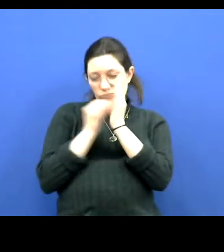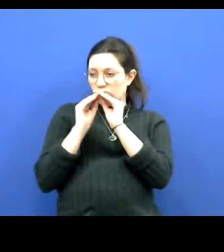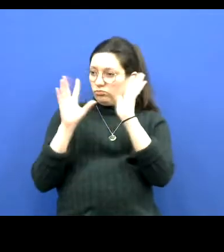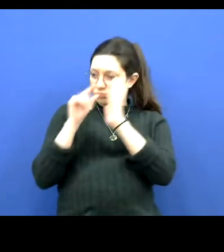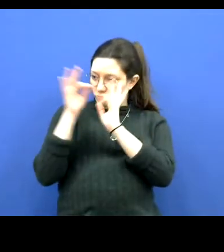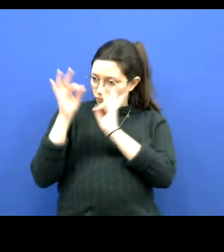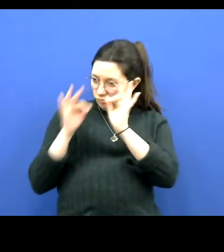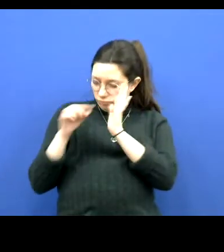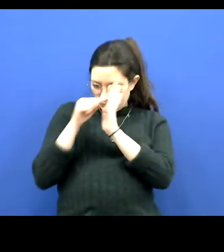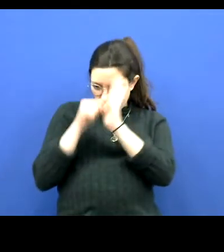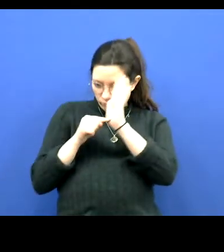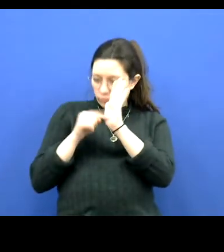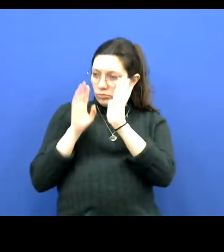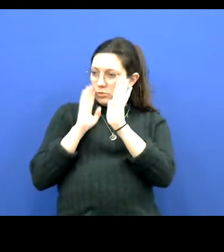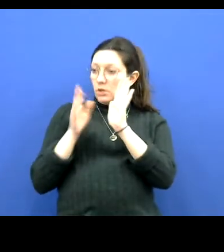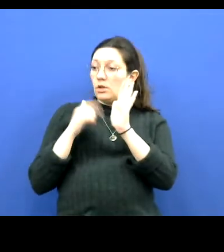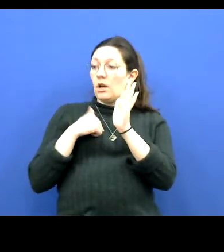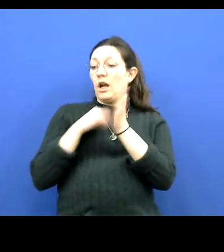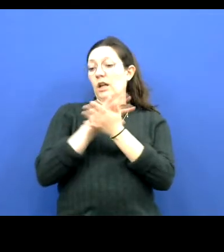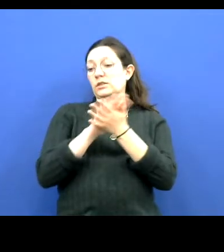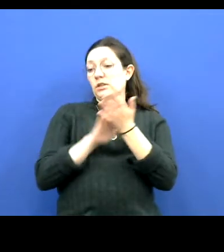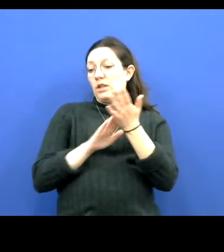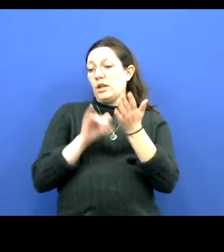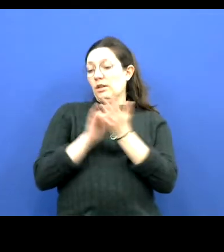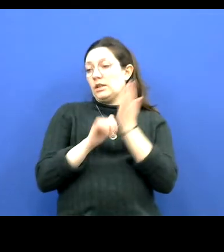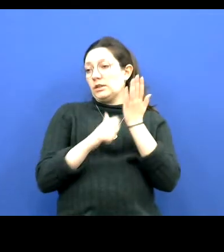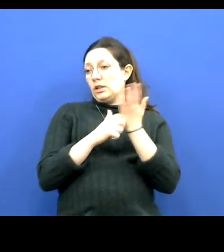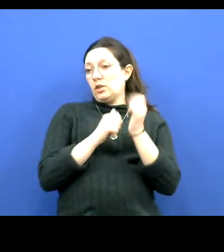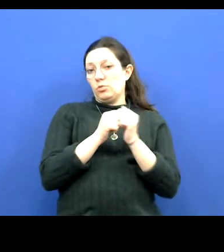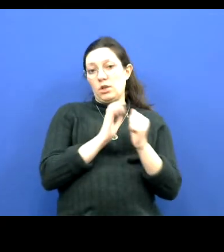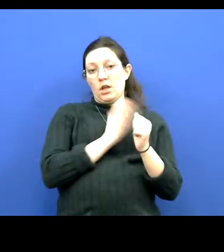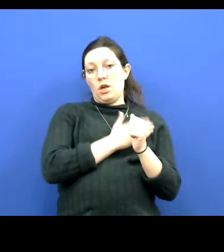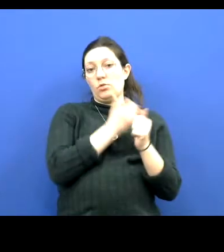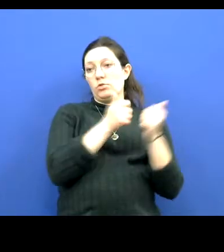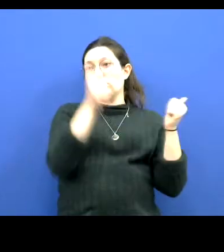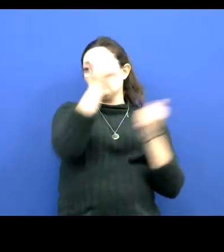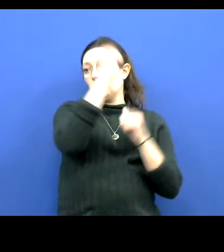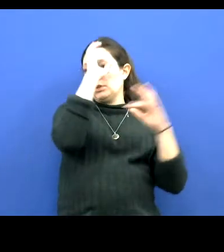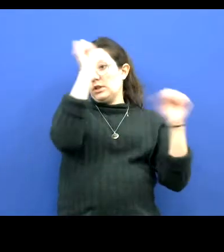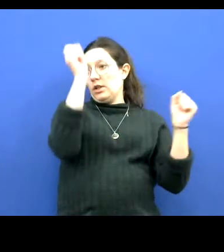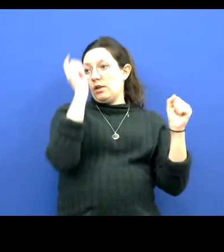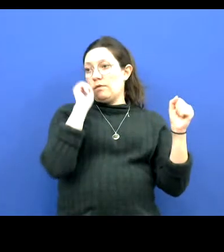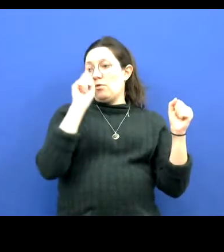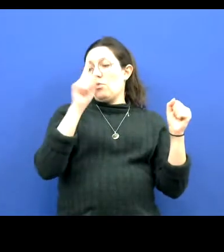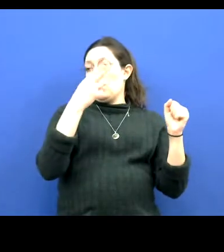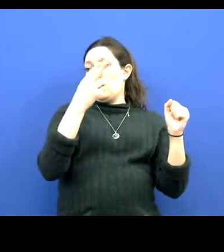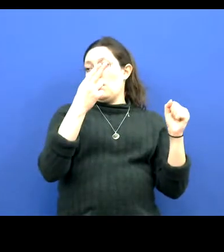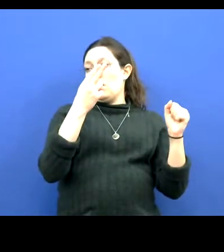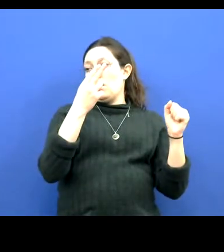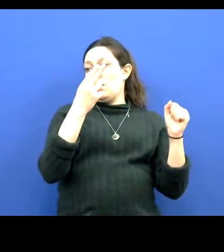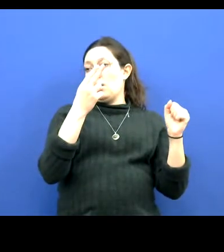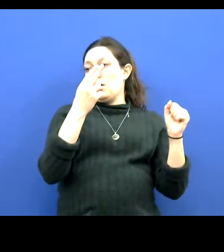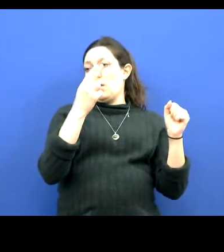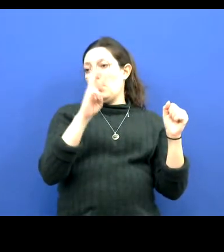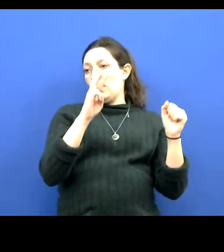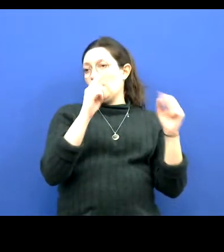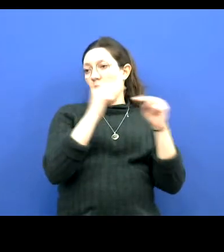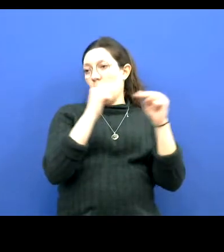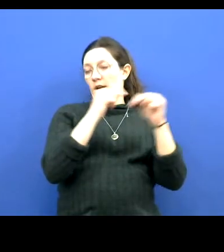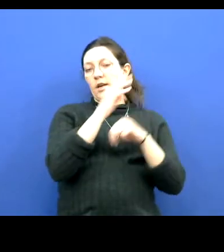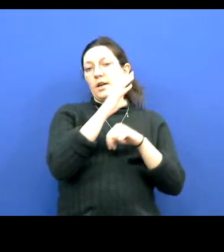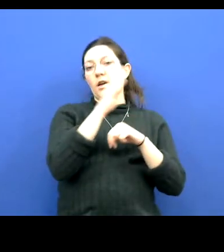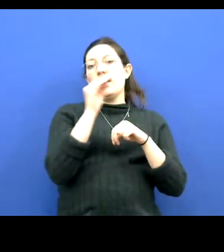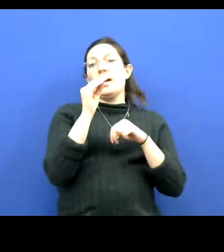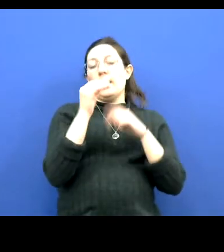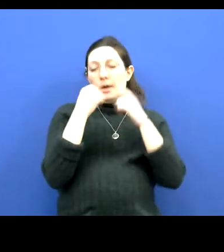When I redesigned the ticket, working with our superintendent of highway and code enforcement folks, we switch it to